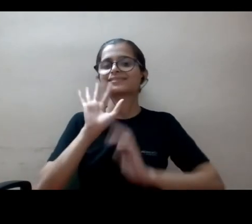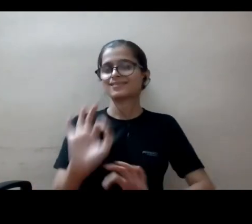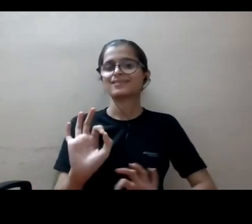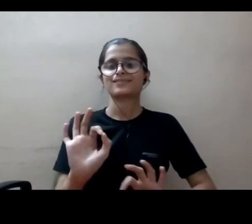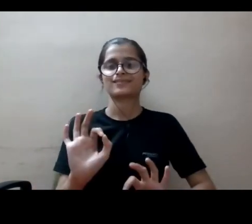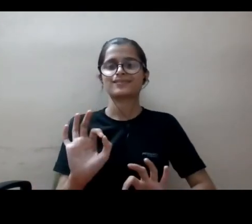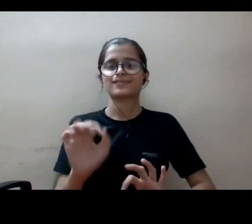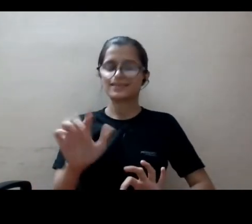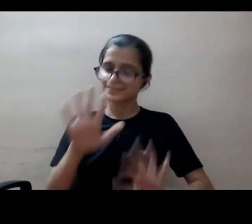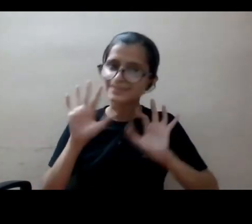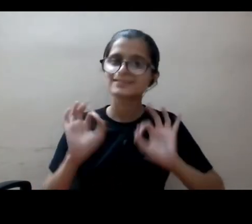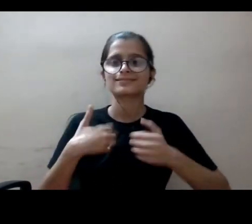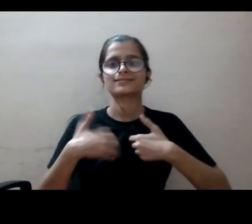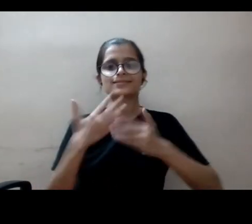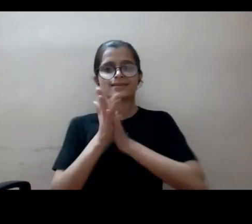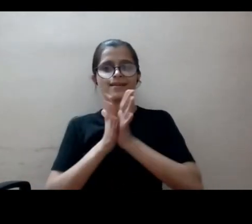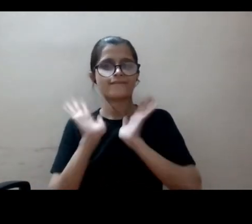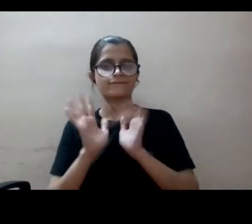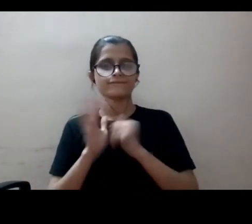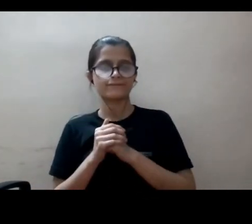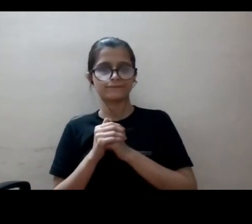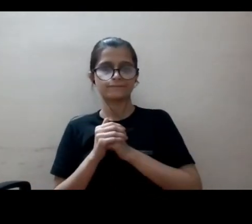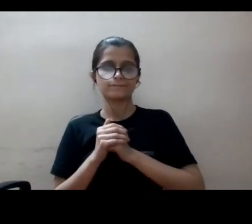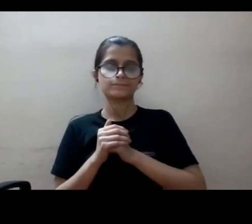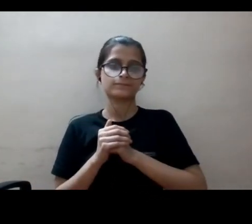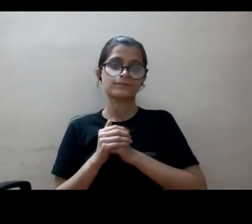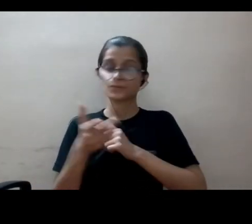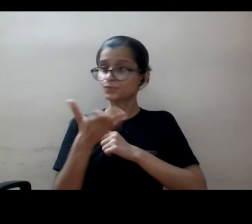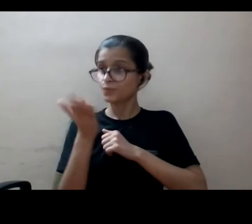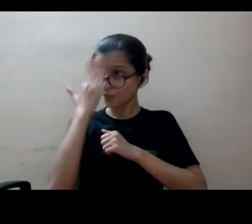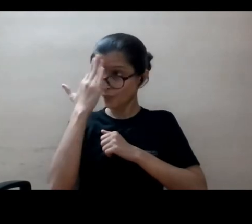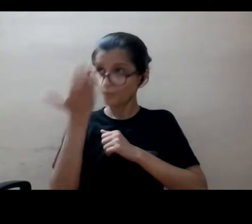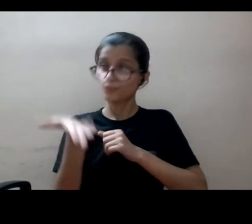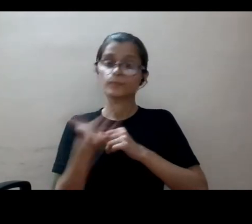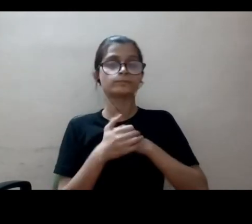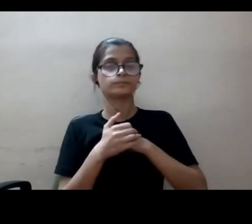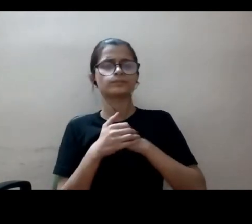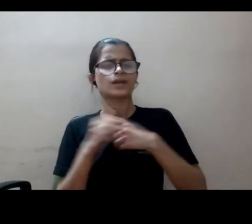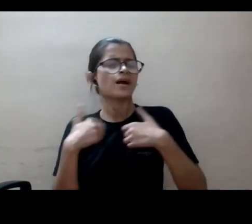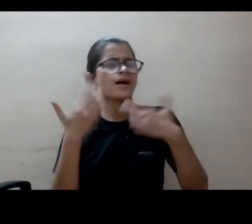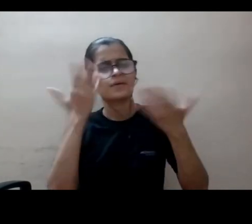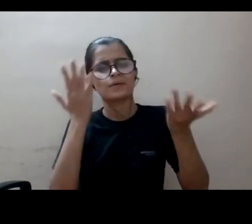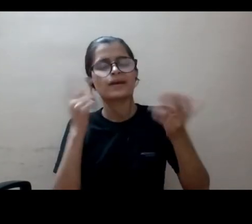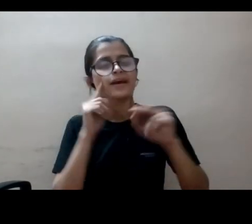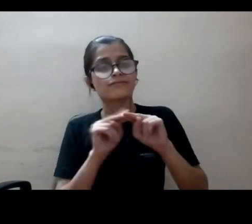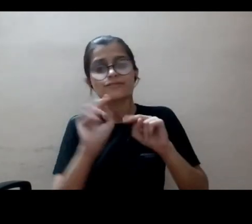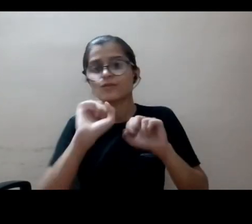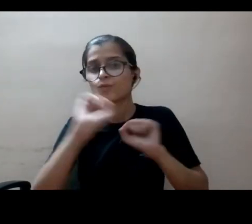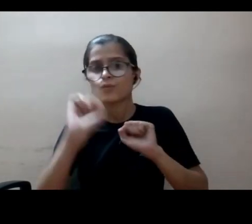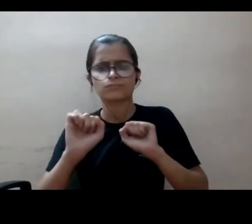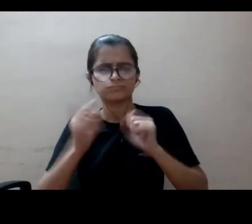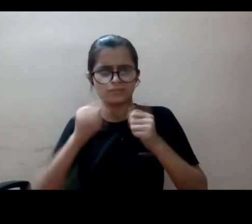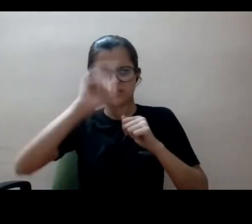It's interesting, right? And, you know, I don't know if you have this expression in